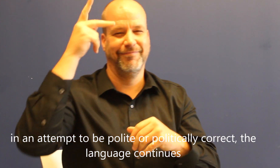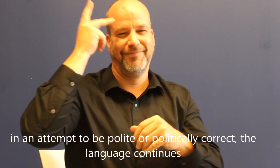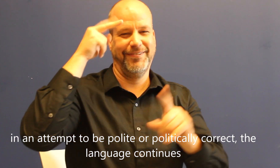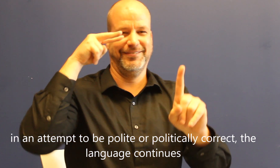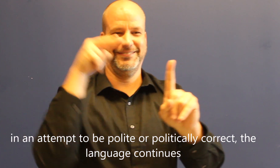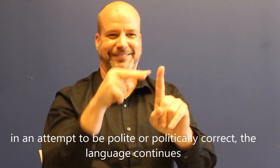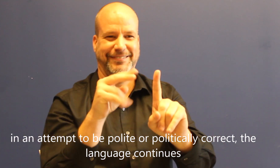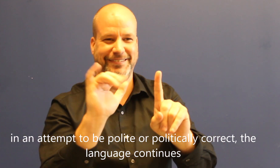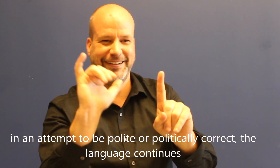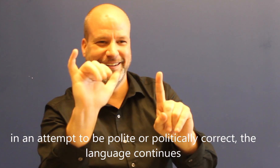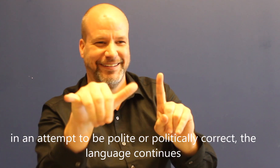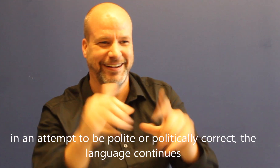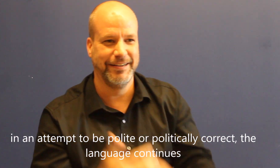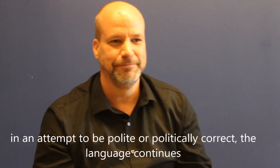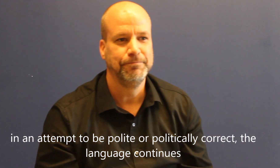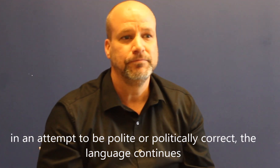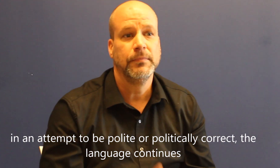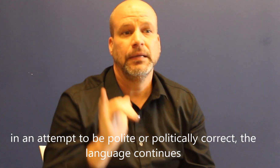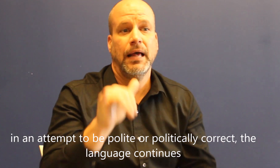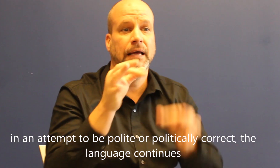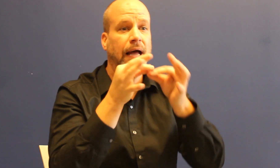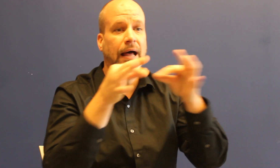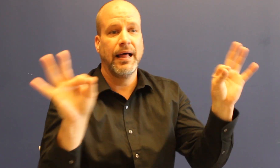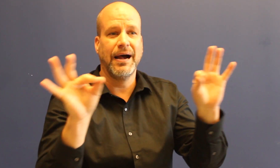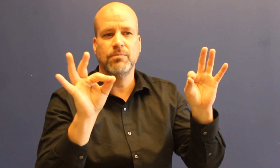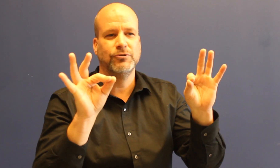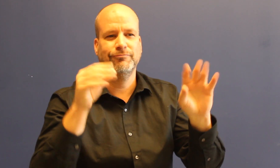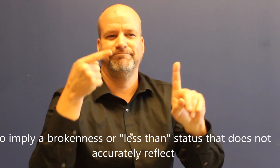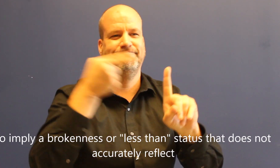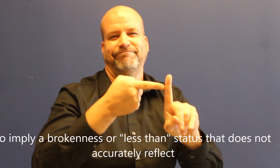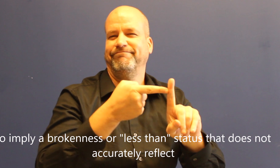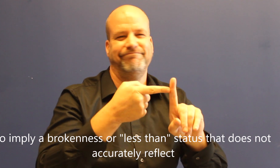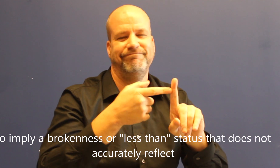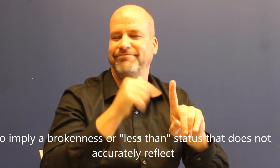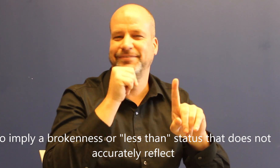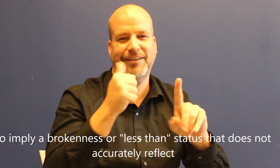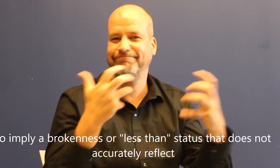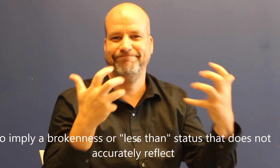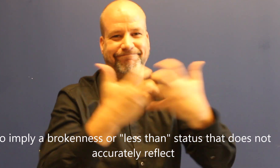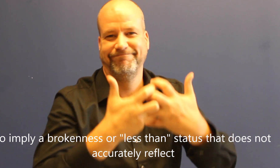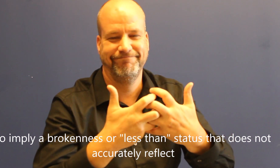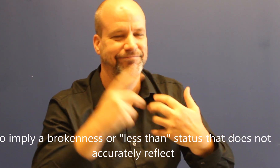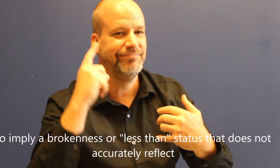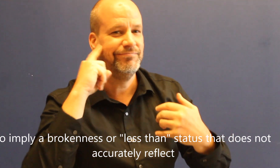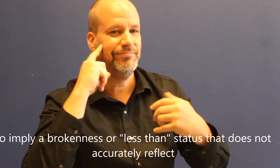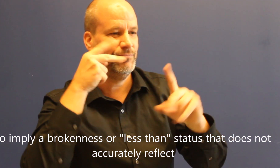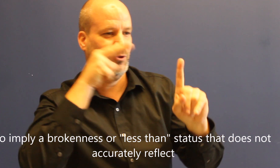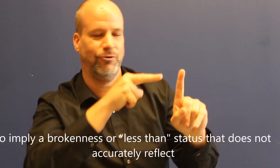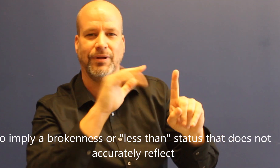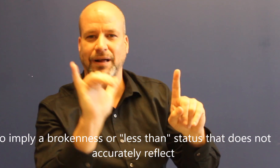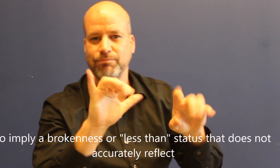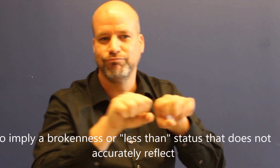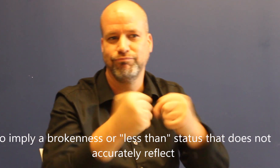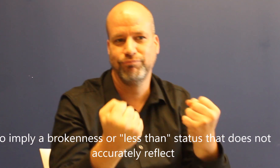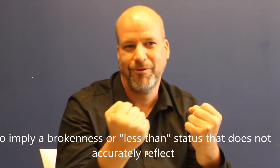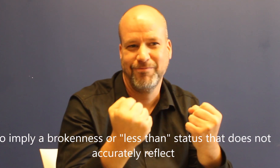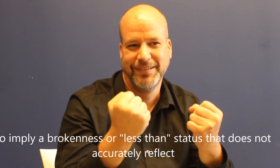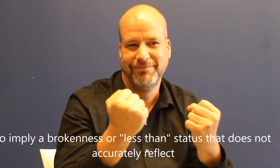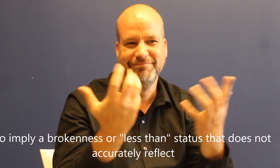or politically correct, the language continues to imply a brokenness or less